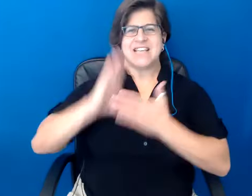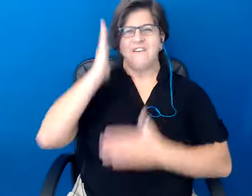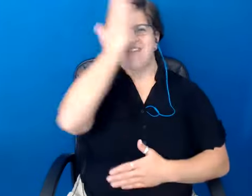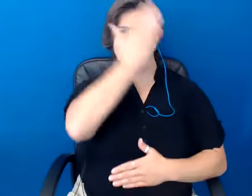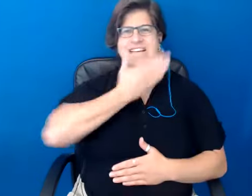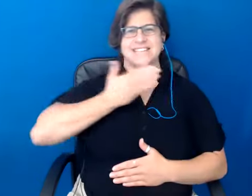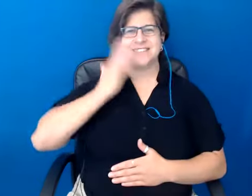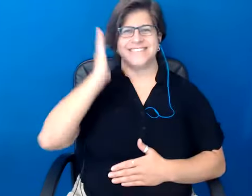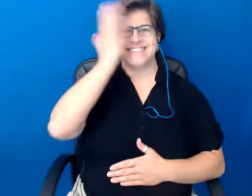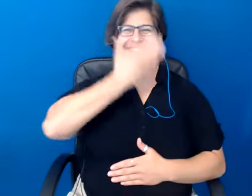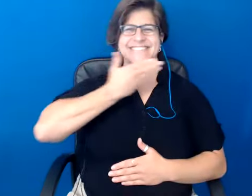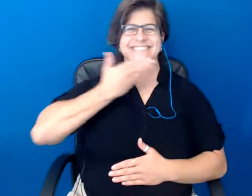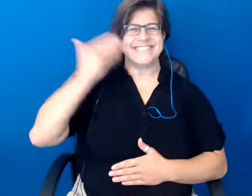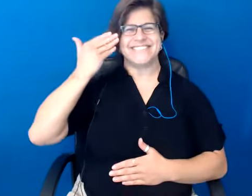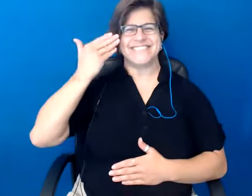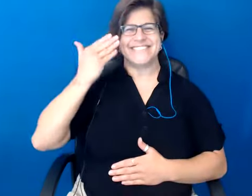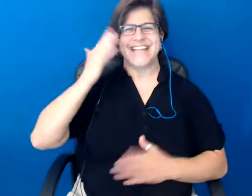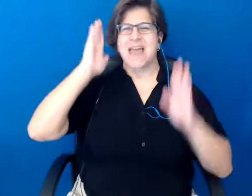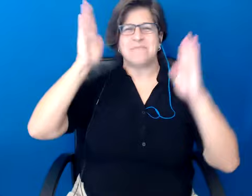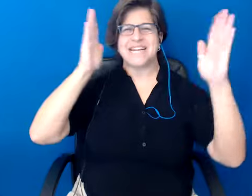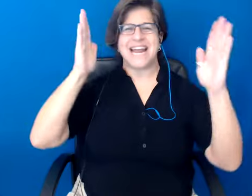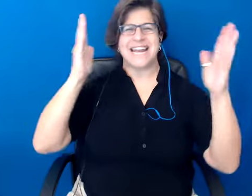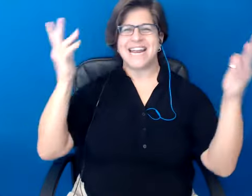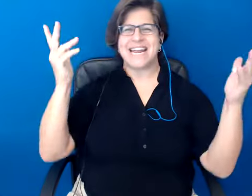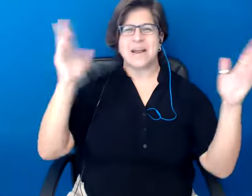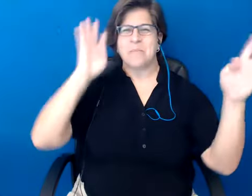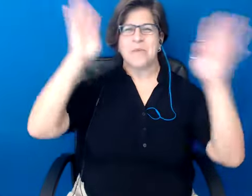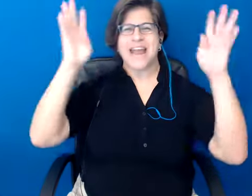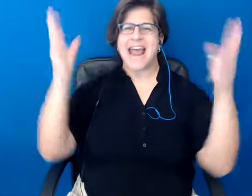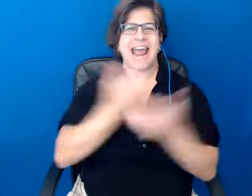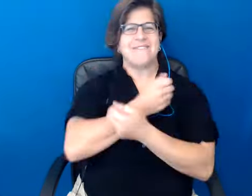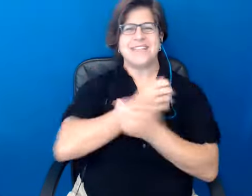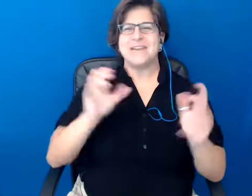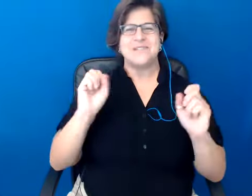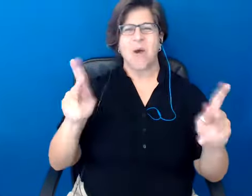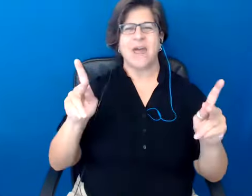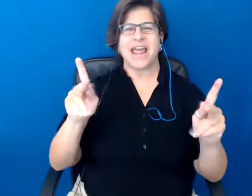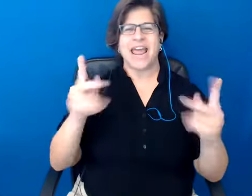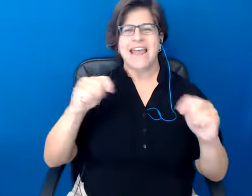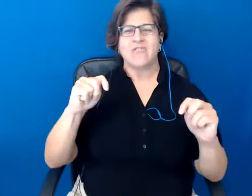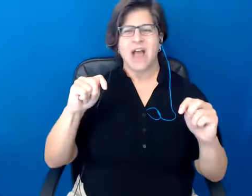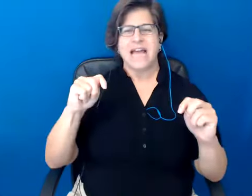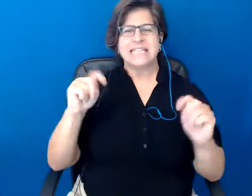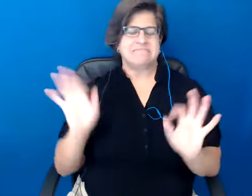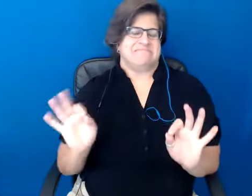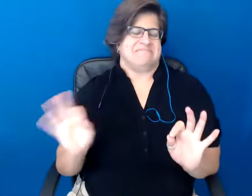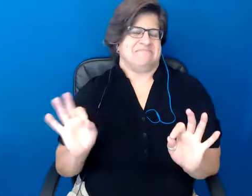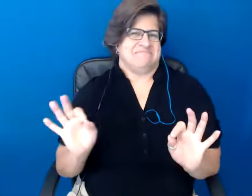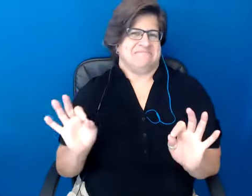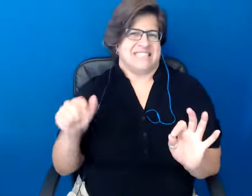best Minnesota smile, my Minnesota nice face, and pretended that everything was